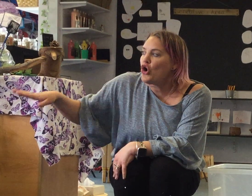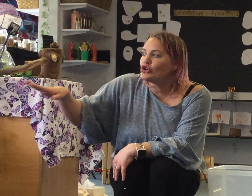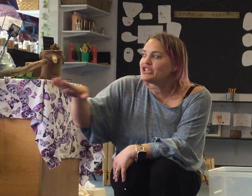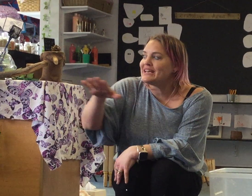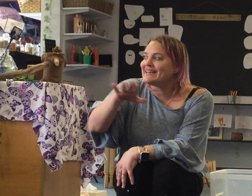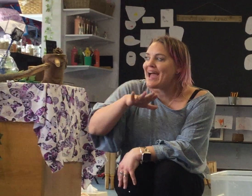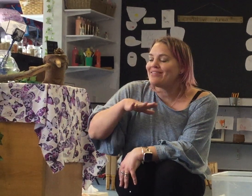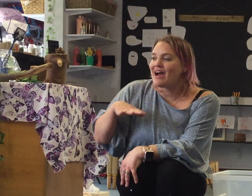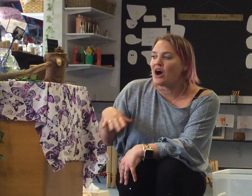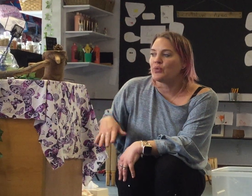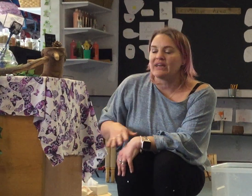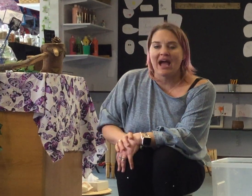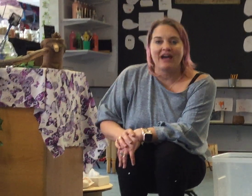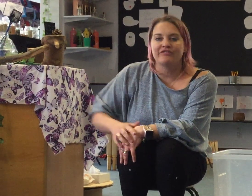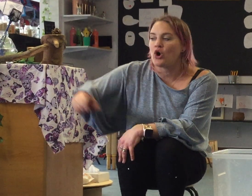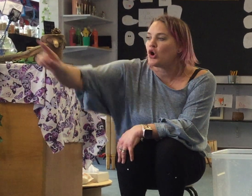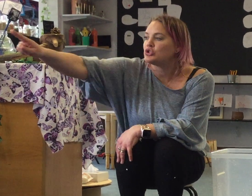All together we have got